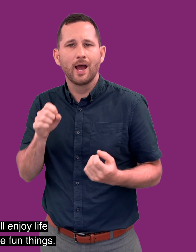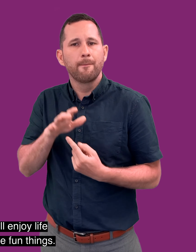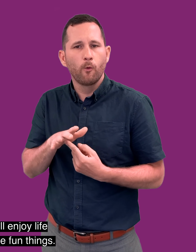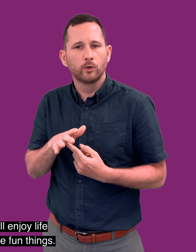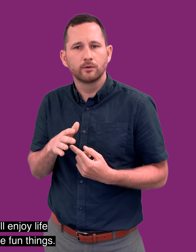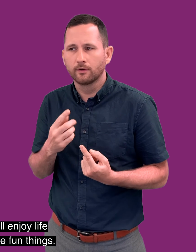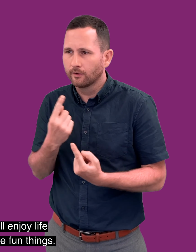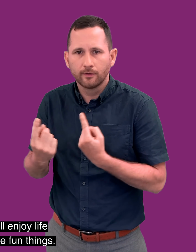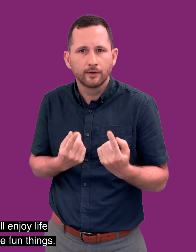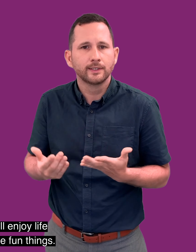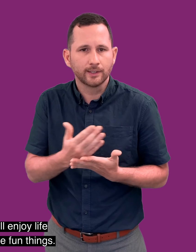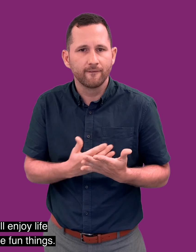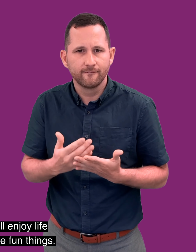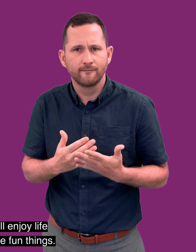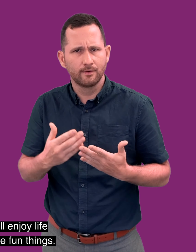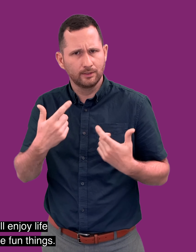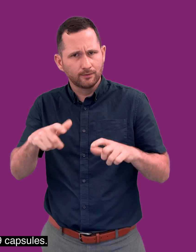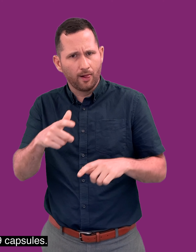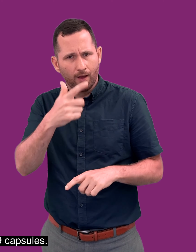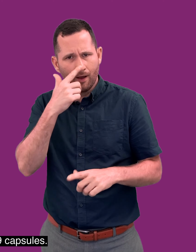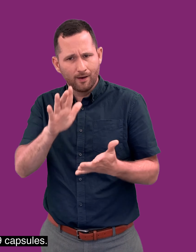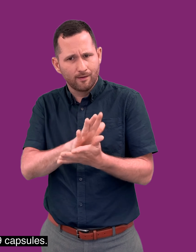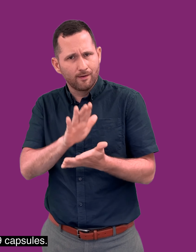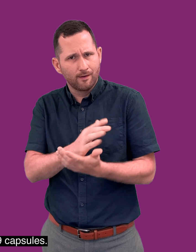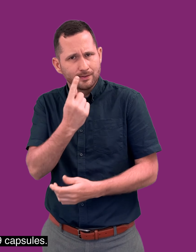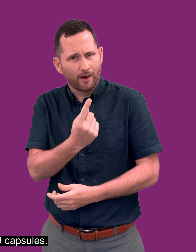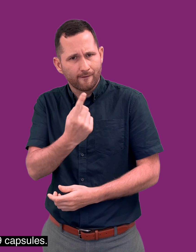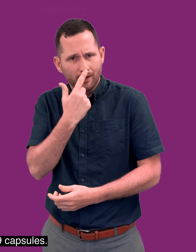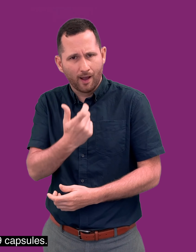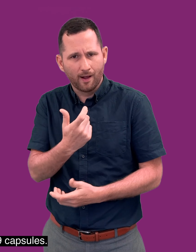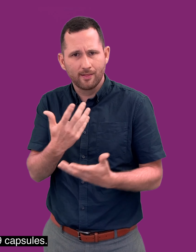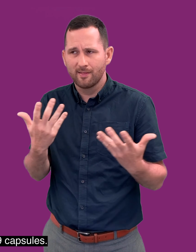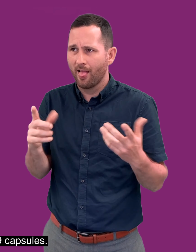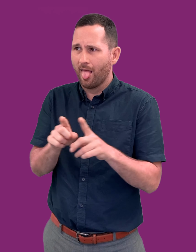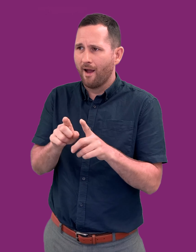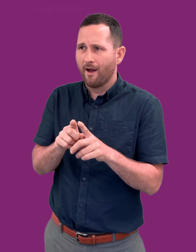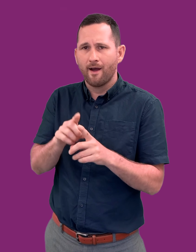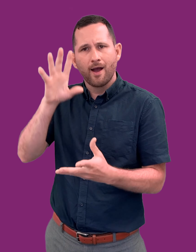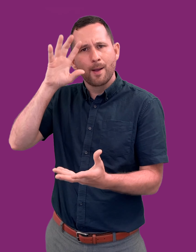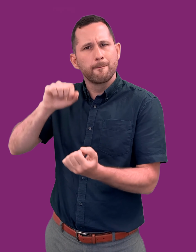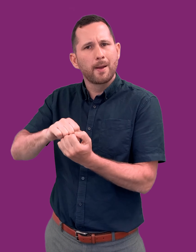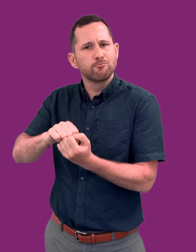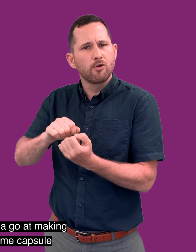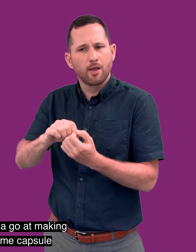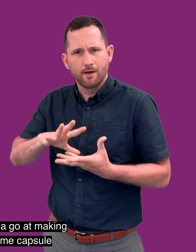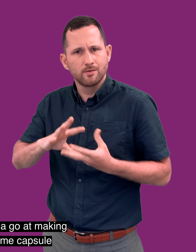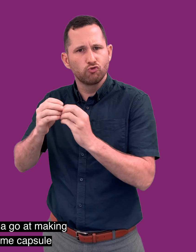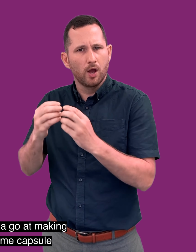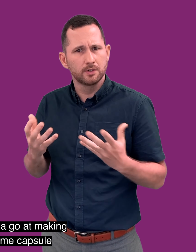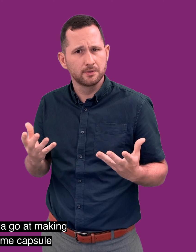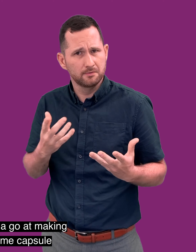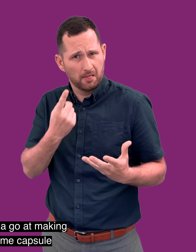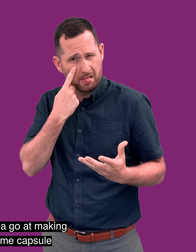life and do some fun things. COVID-19 capsules. Why not have a go at making your own